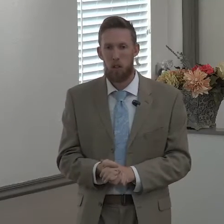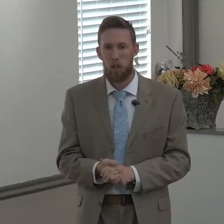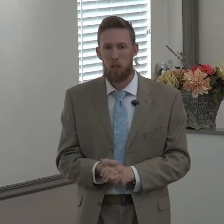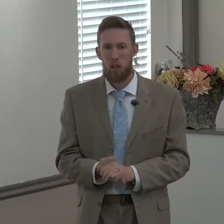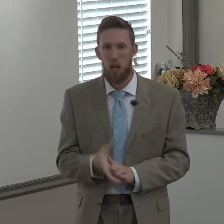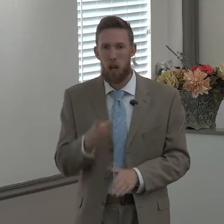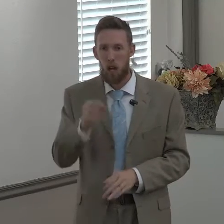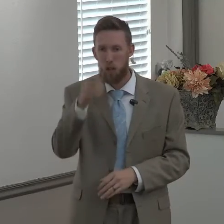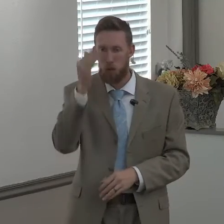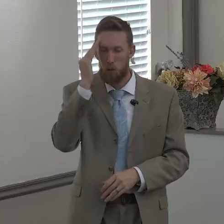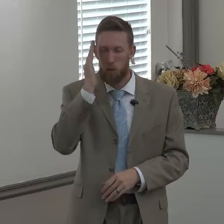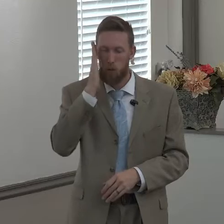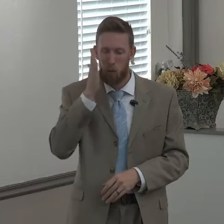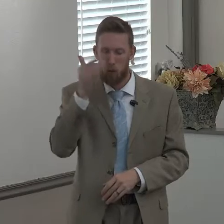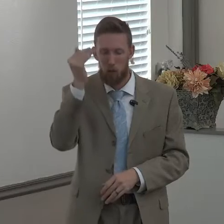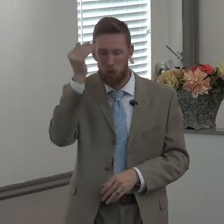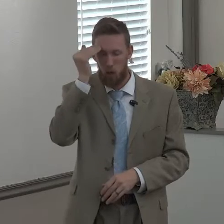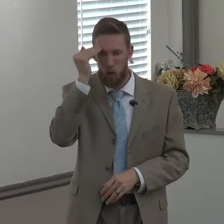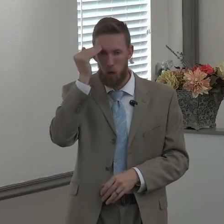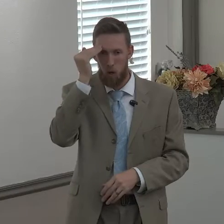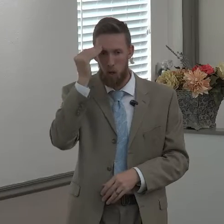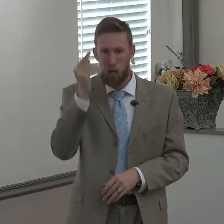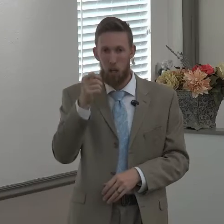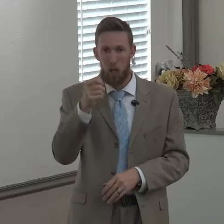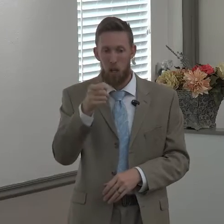burning in hell.